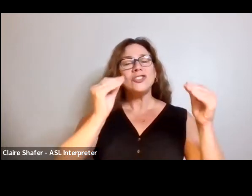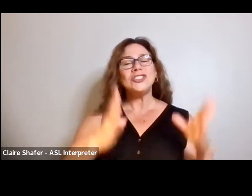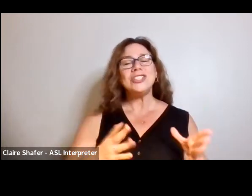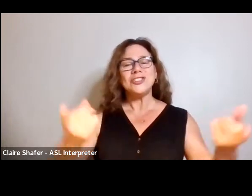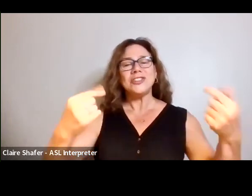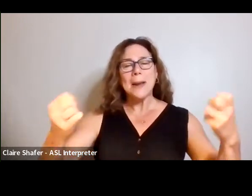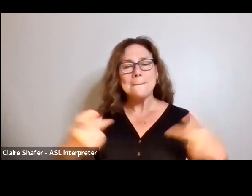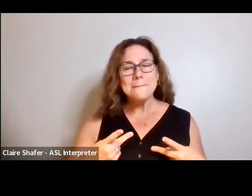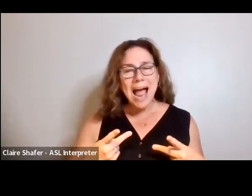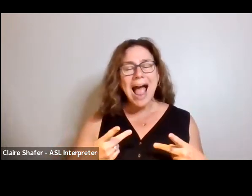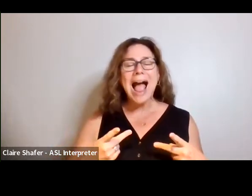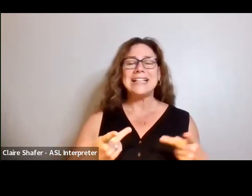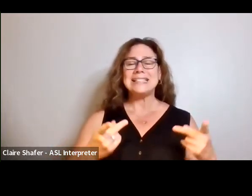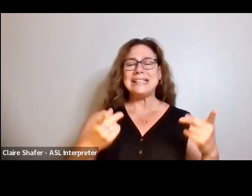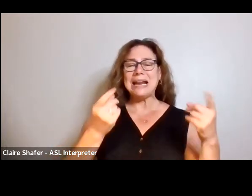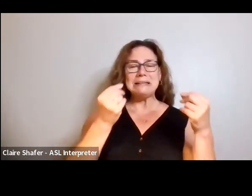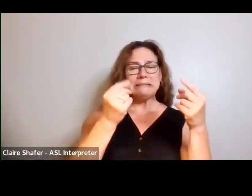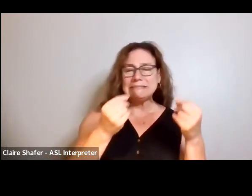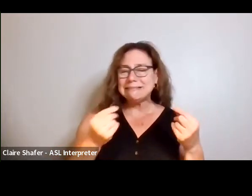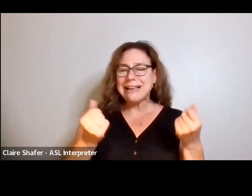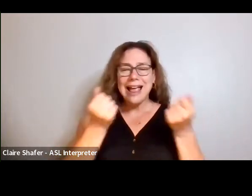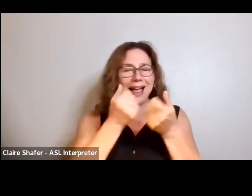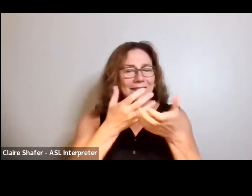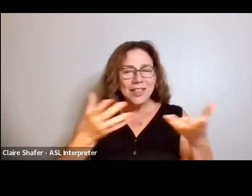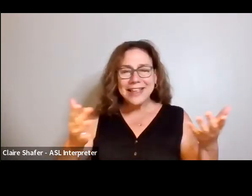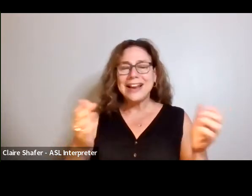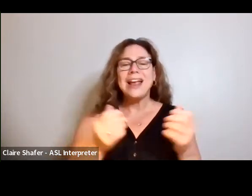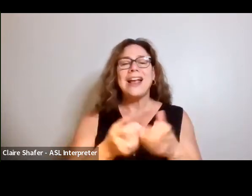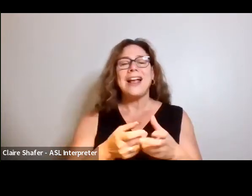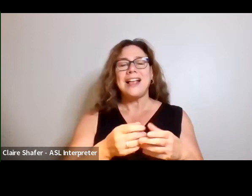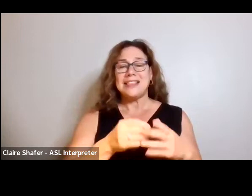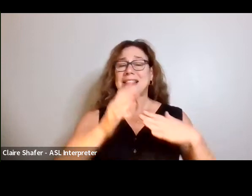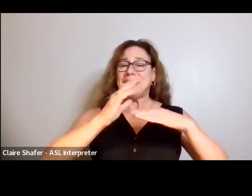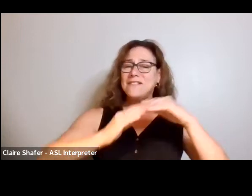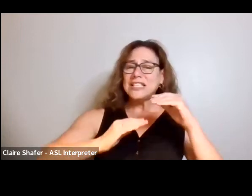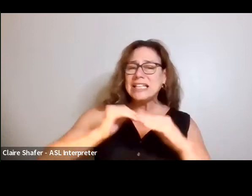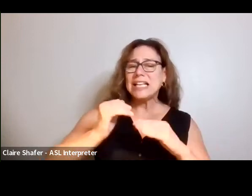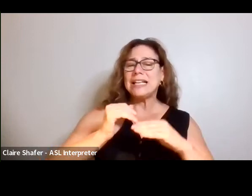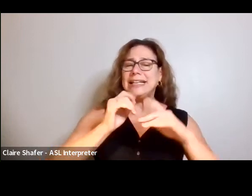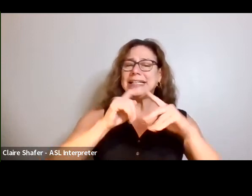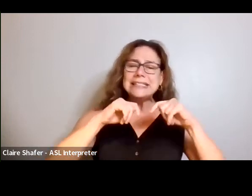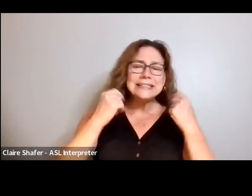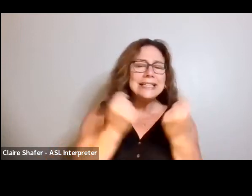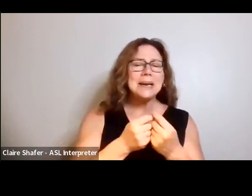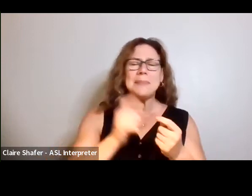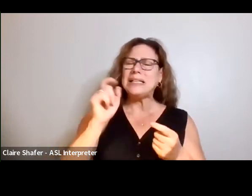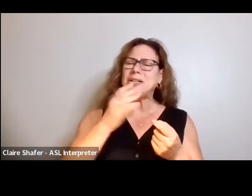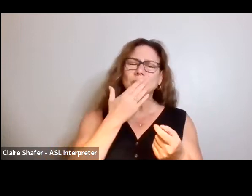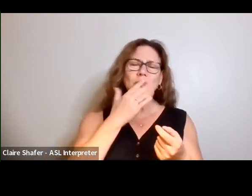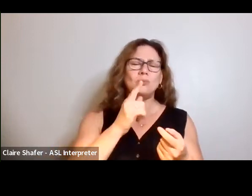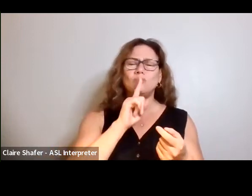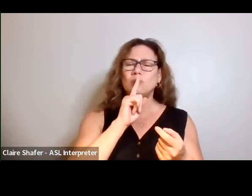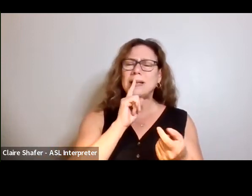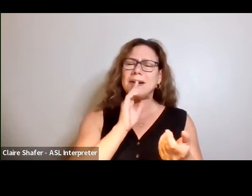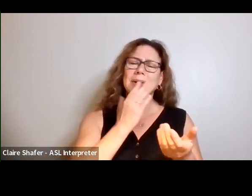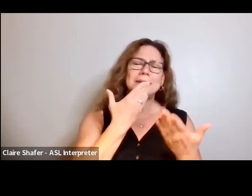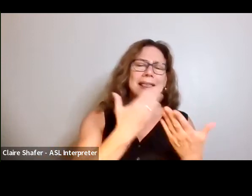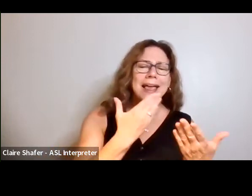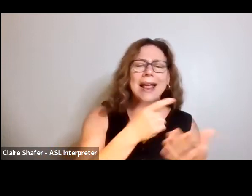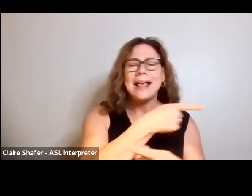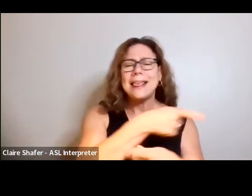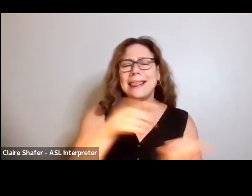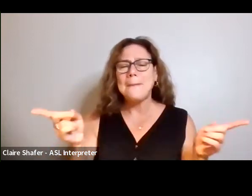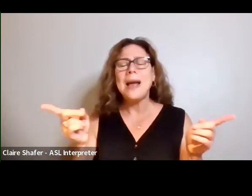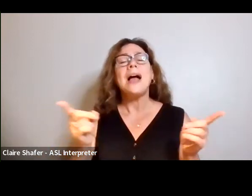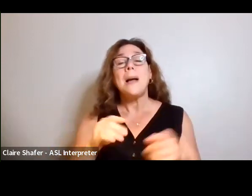did all the things. Our facilities team, I have to shout out to them. Mr. Booker was not joking when he